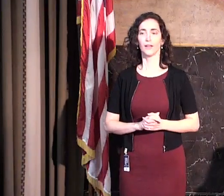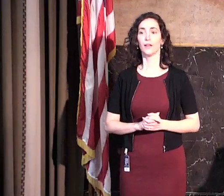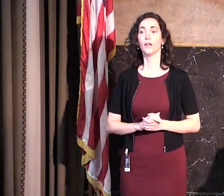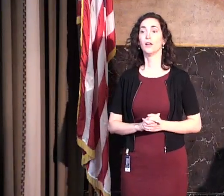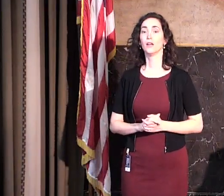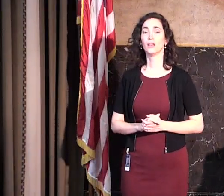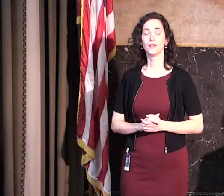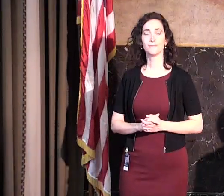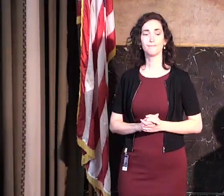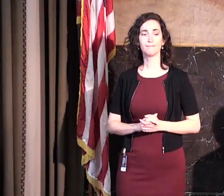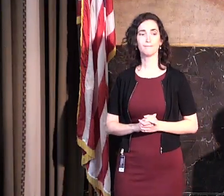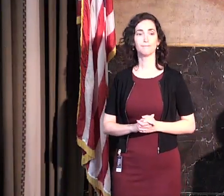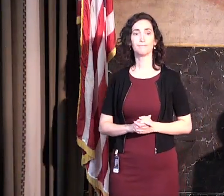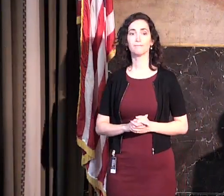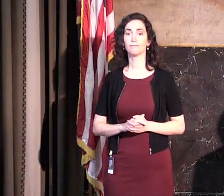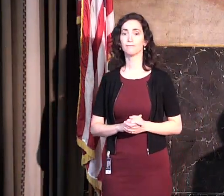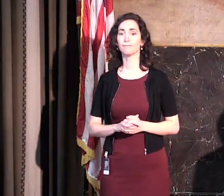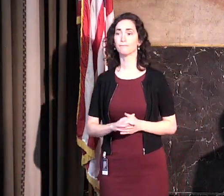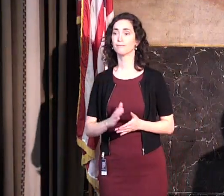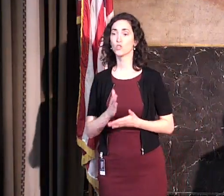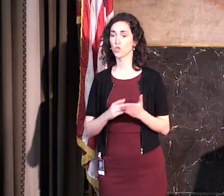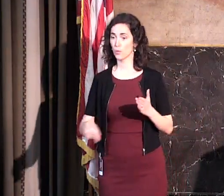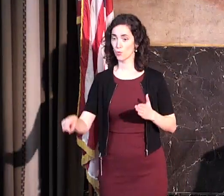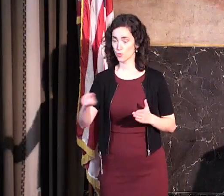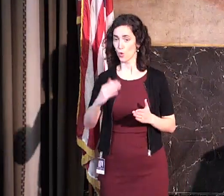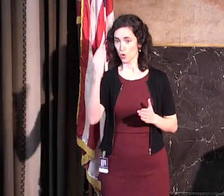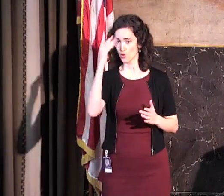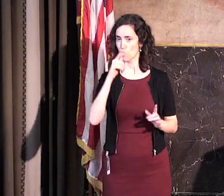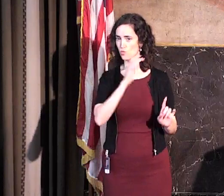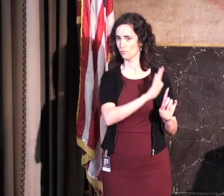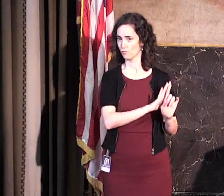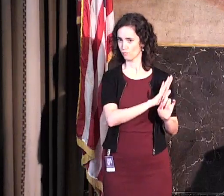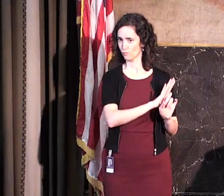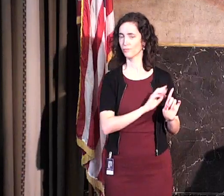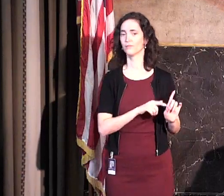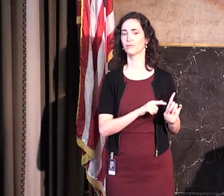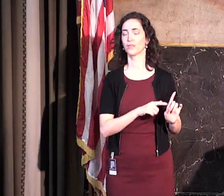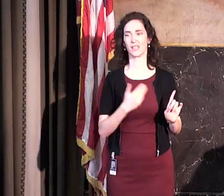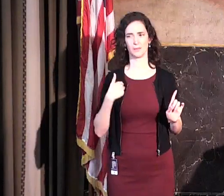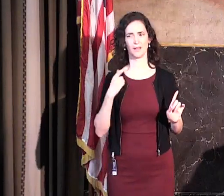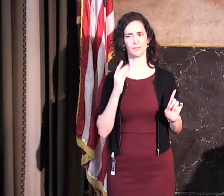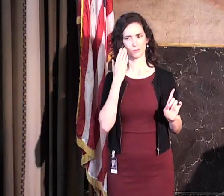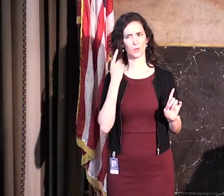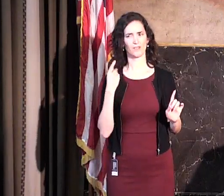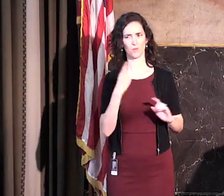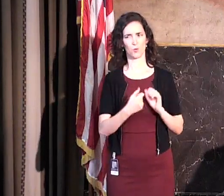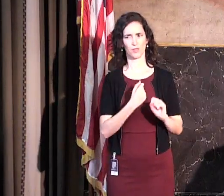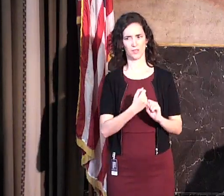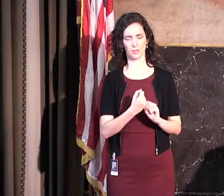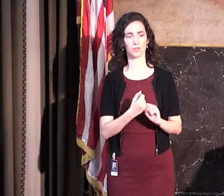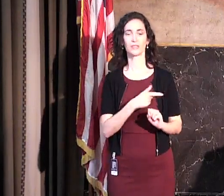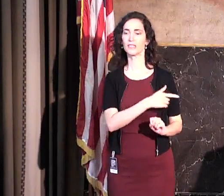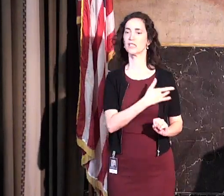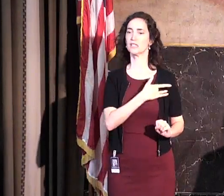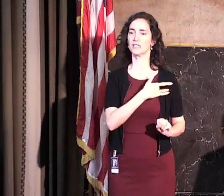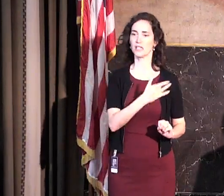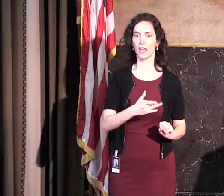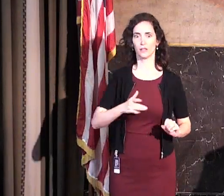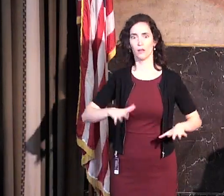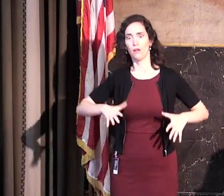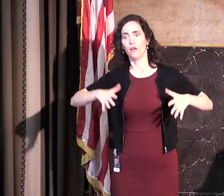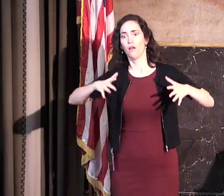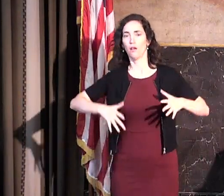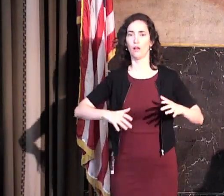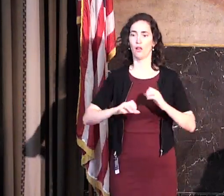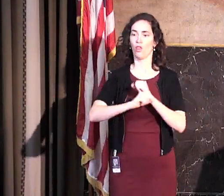for those who have the pleasure of knowing Dr. O'Neill, as I've gotten to know her over the past few years, will know that she's not one prone to hyperbole.